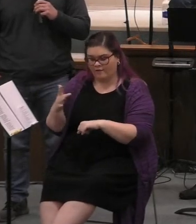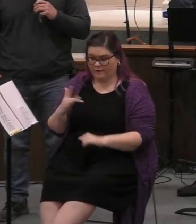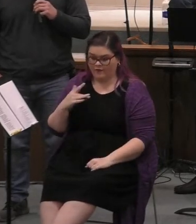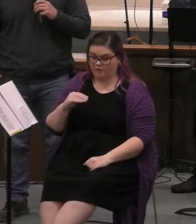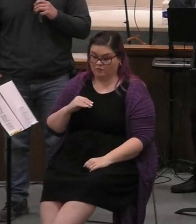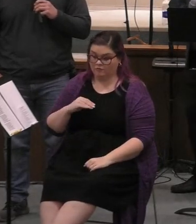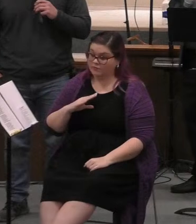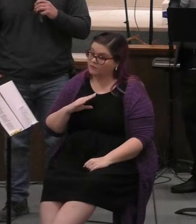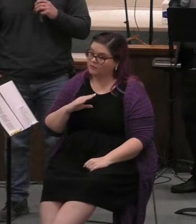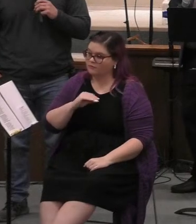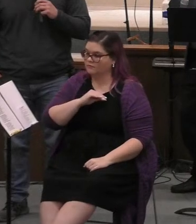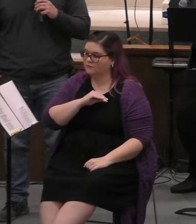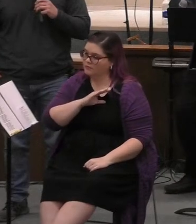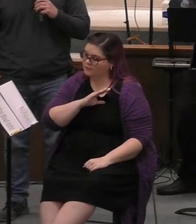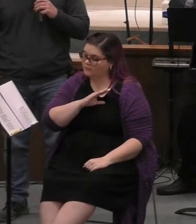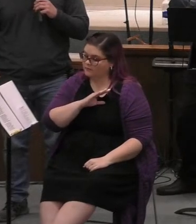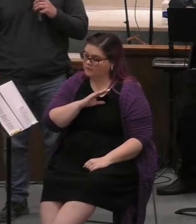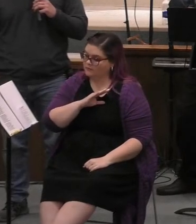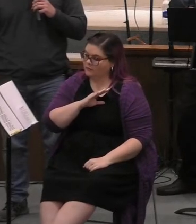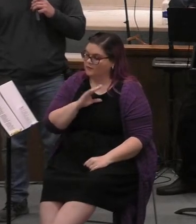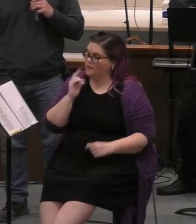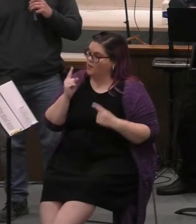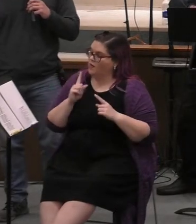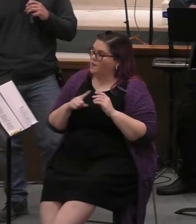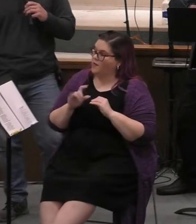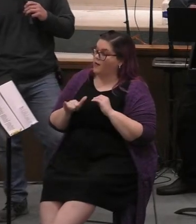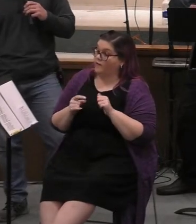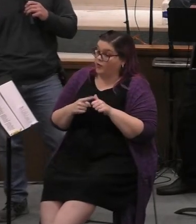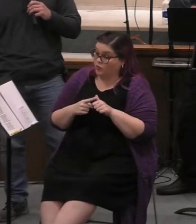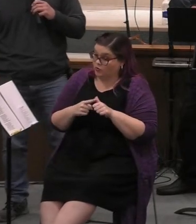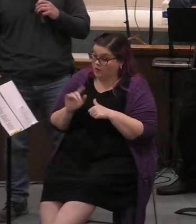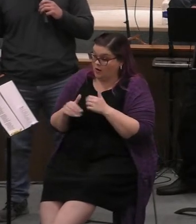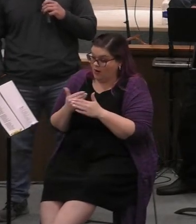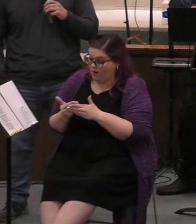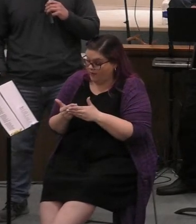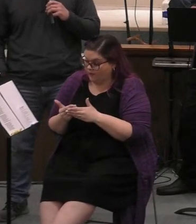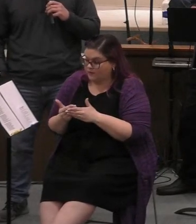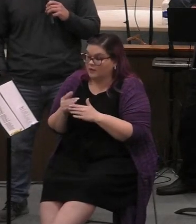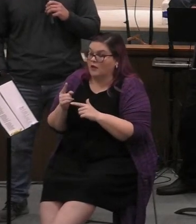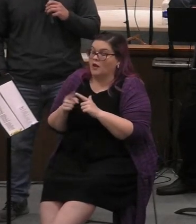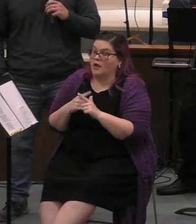refreshment. I think that's what came to mind at first, and then